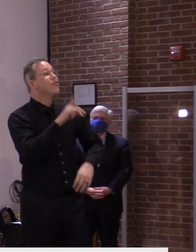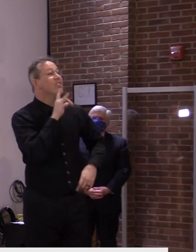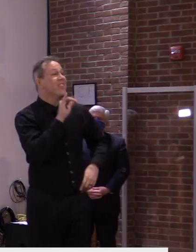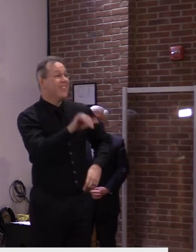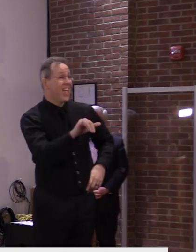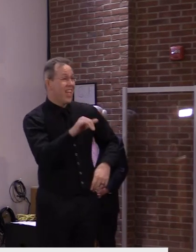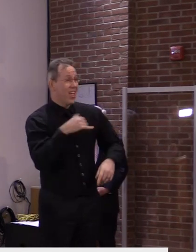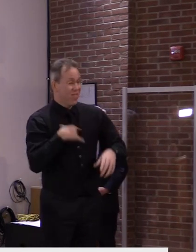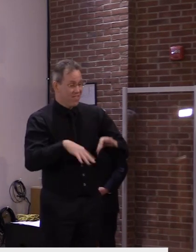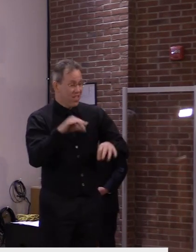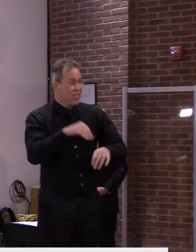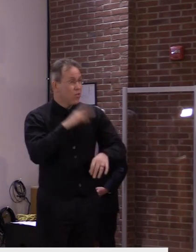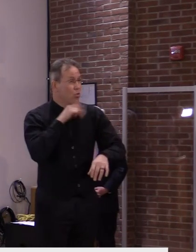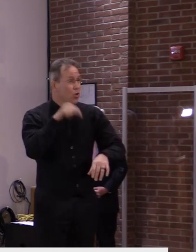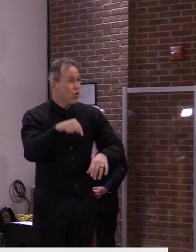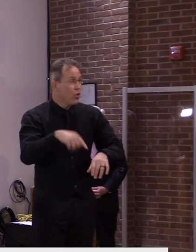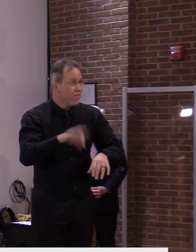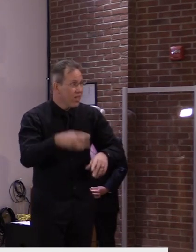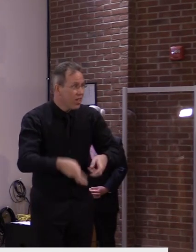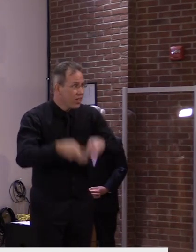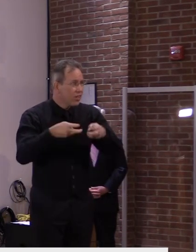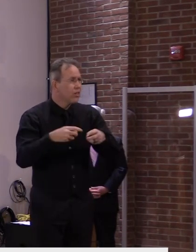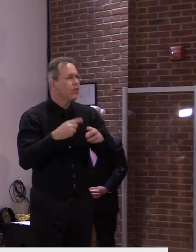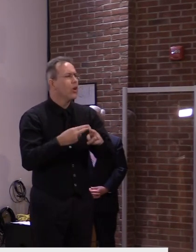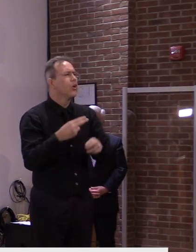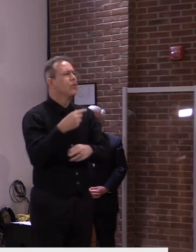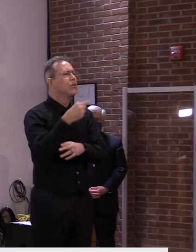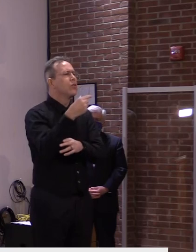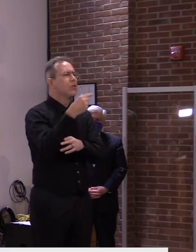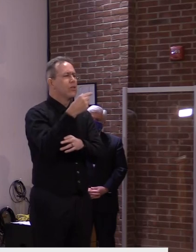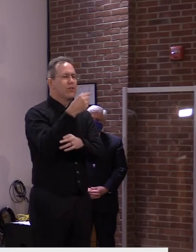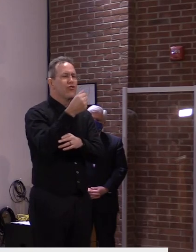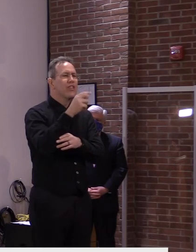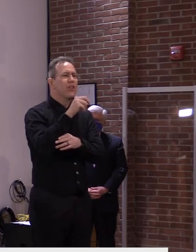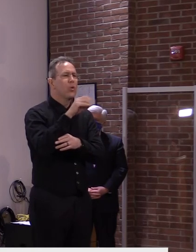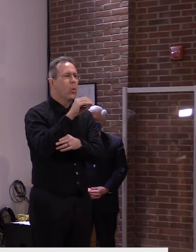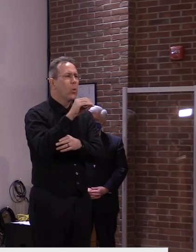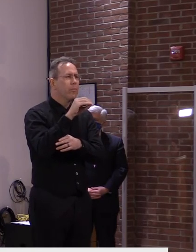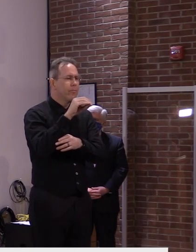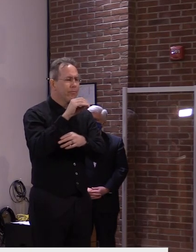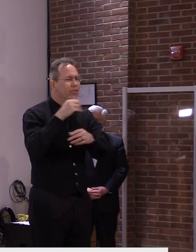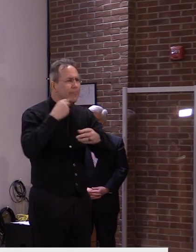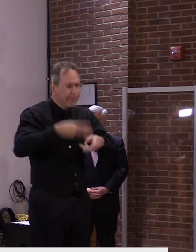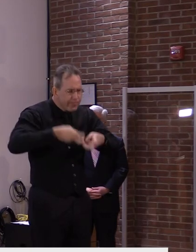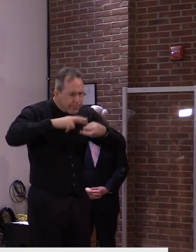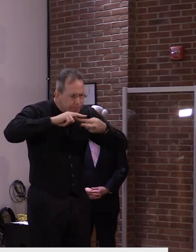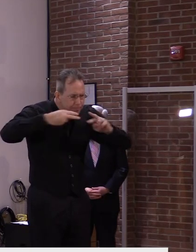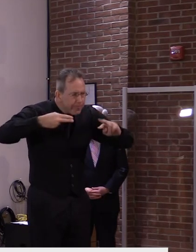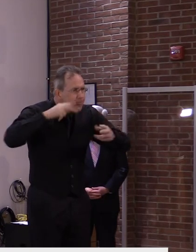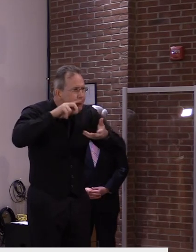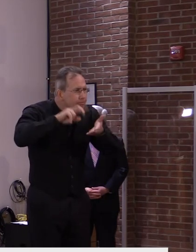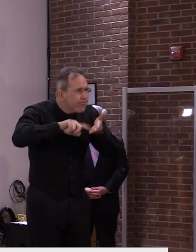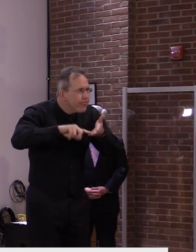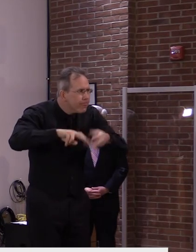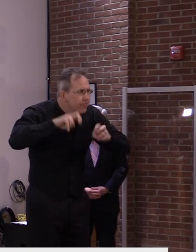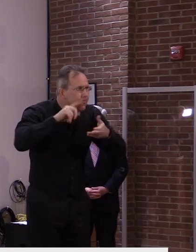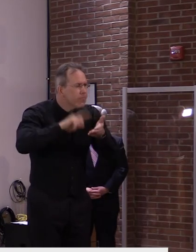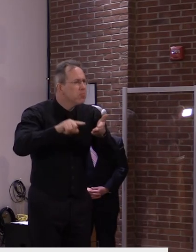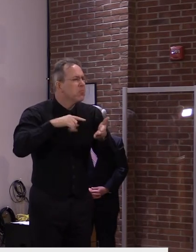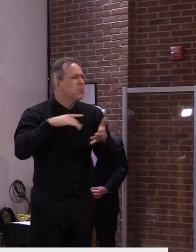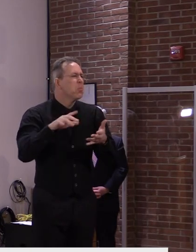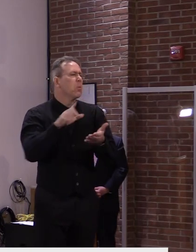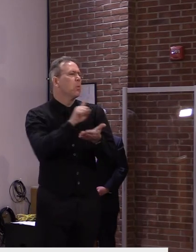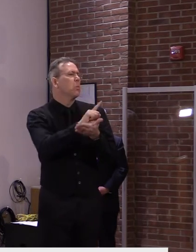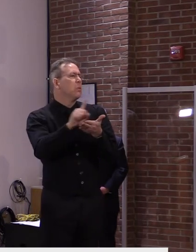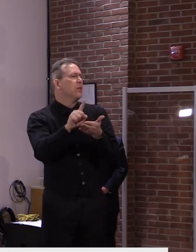Don't have any results, yeah, we won't have information on that till next week. We send that out, right? Okay. Yeah, and right